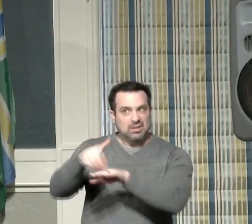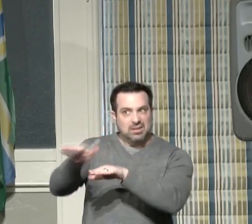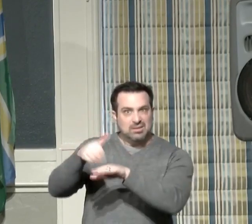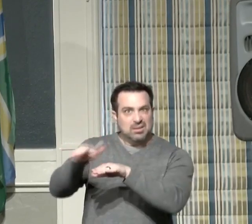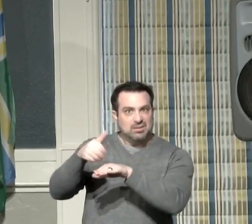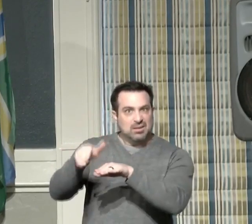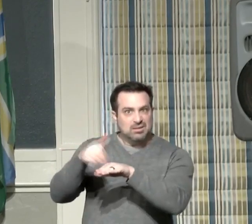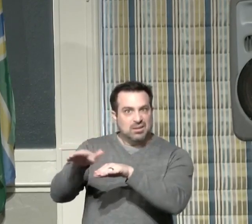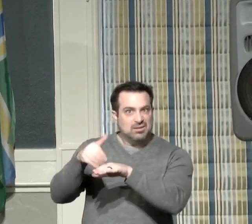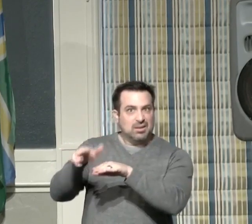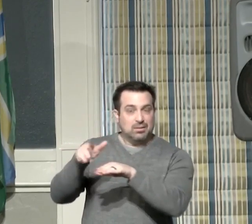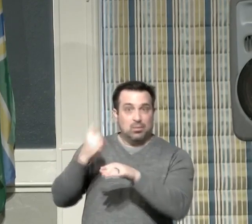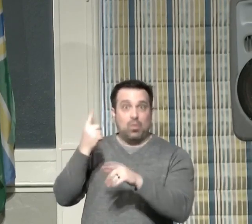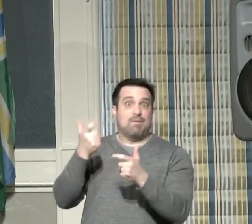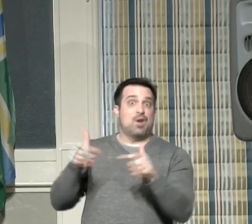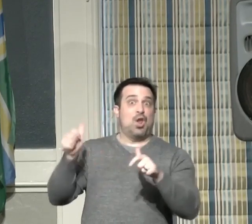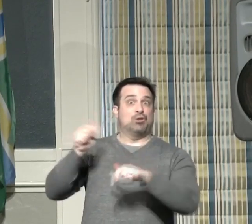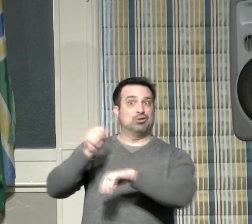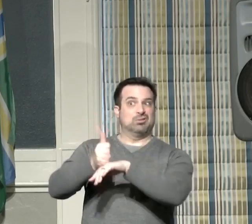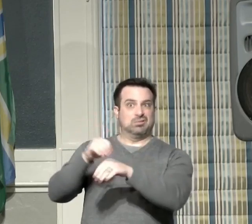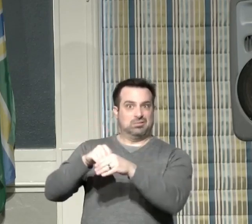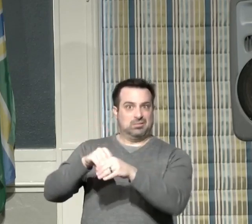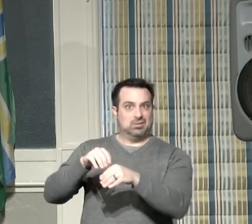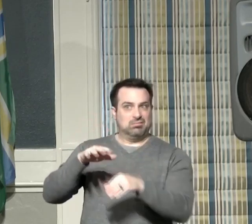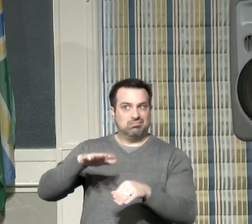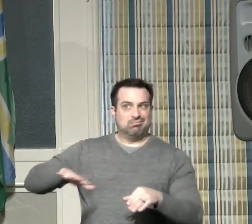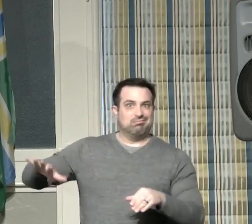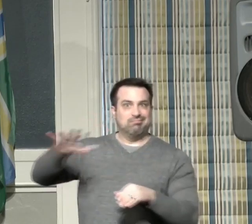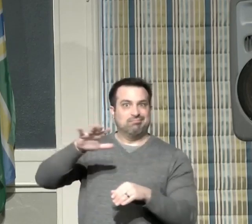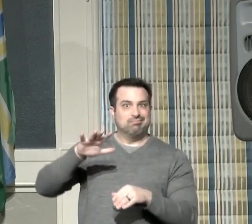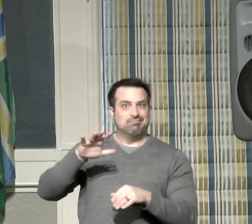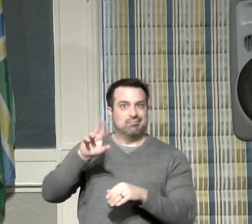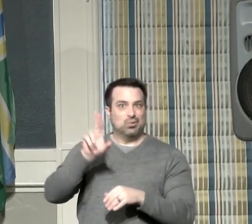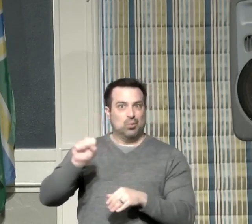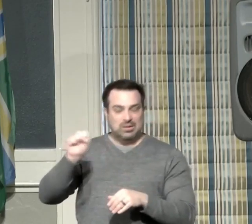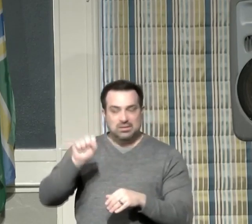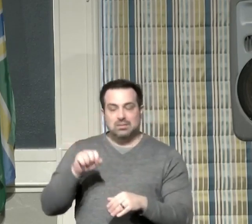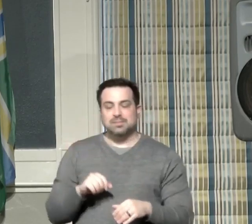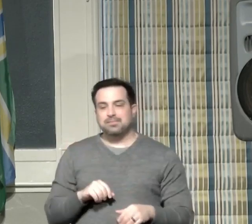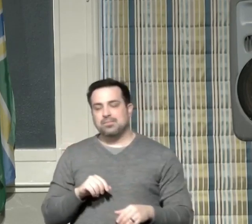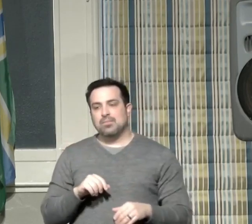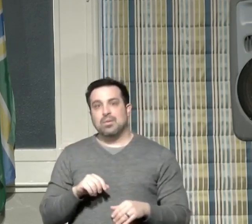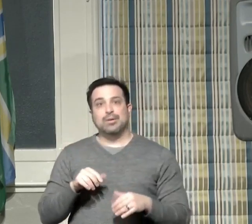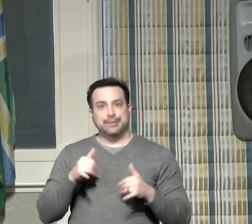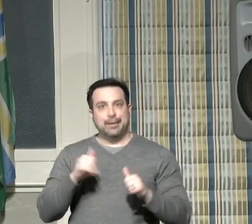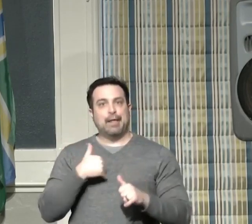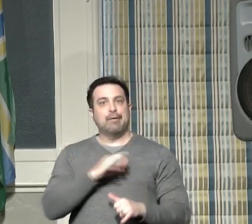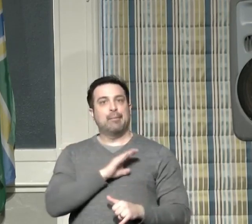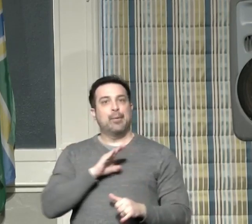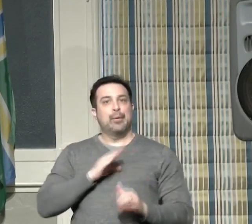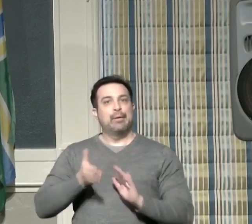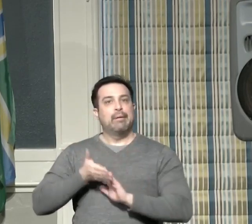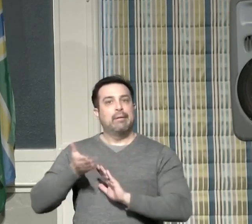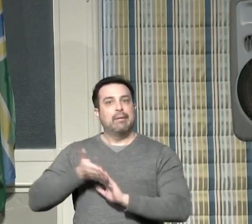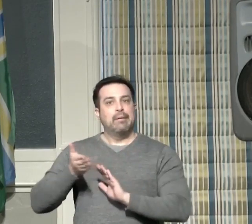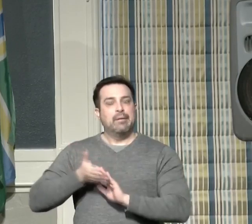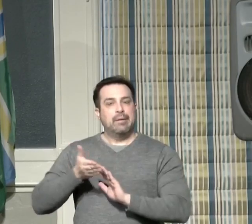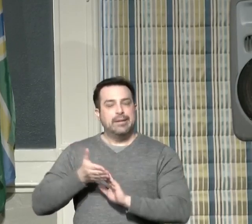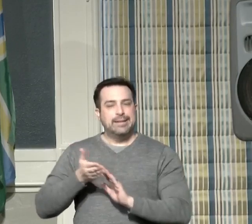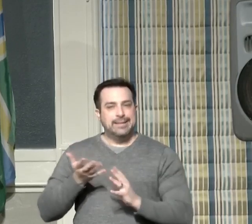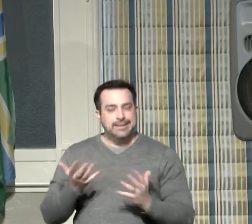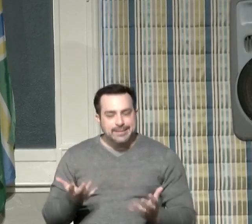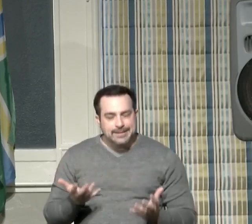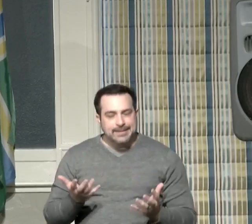of the largest institutions of its kind in the country, we still had the board. And in